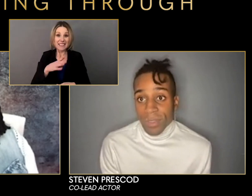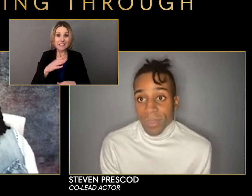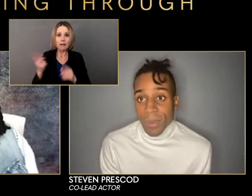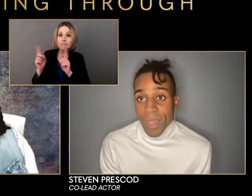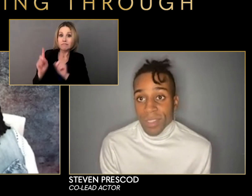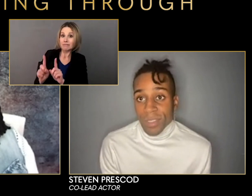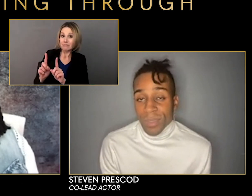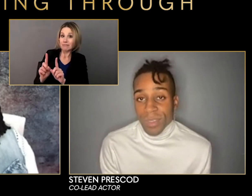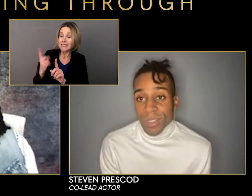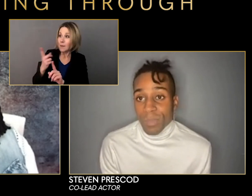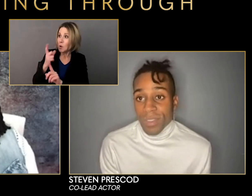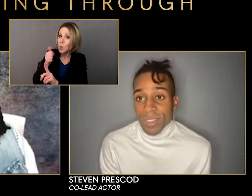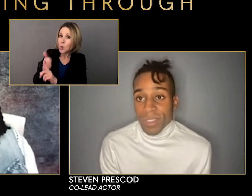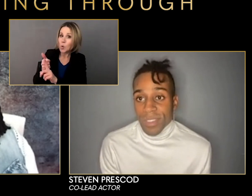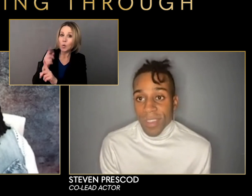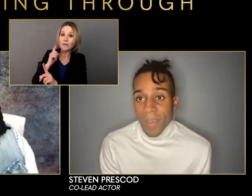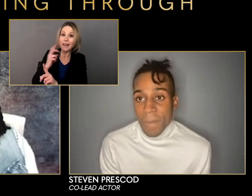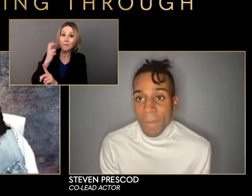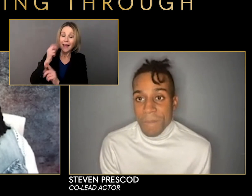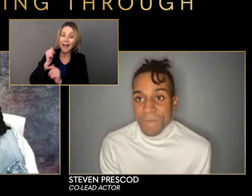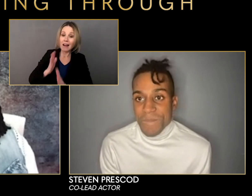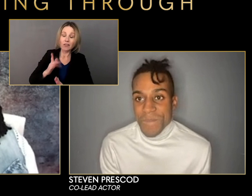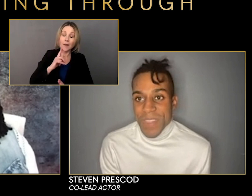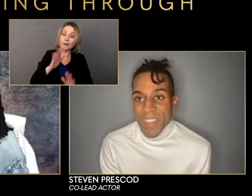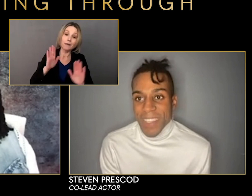a amazing experience. Yeah.